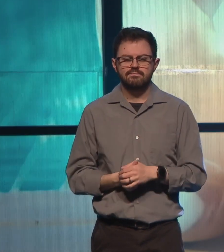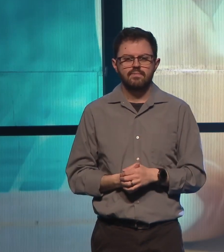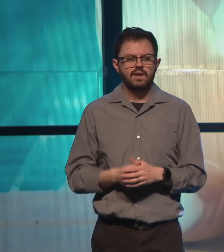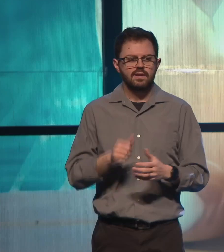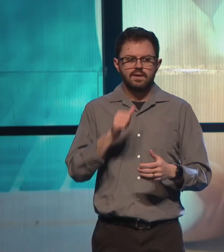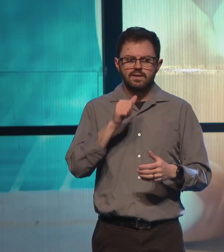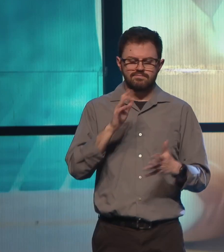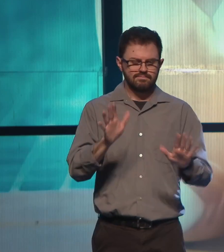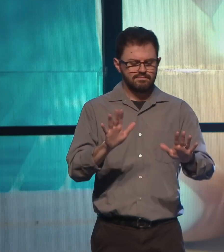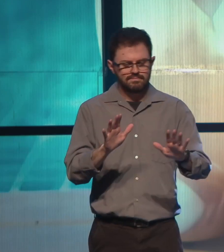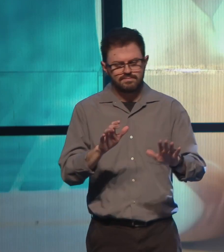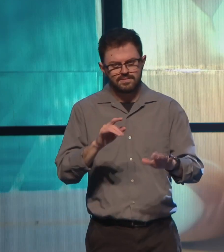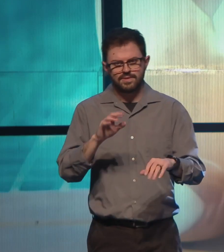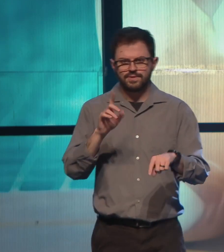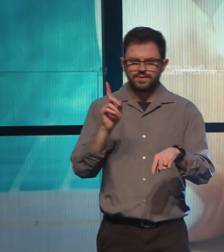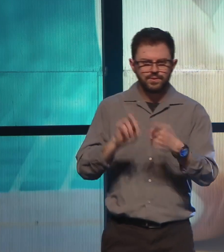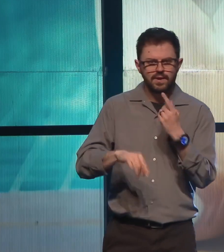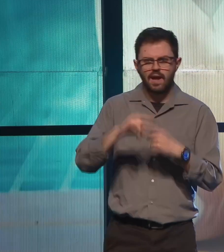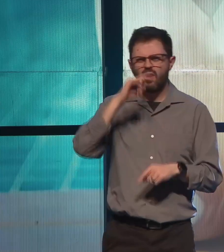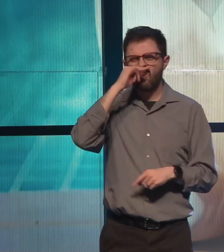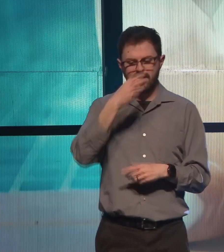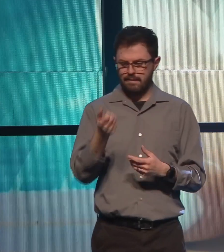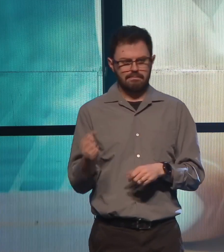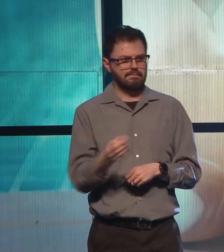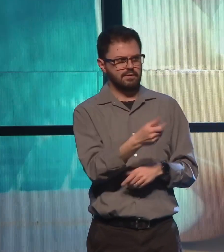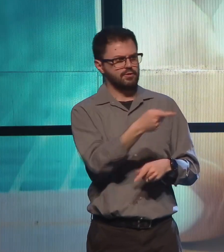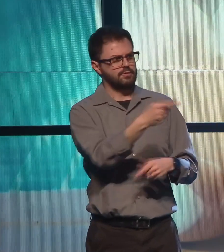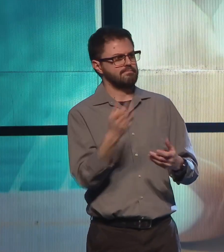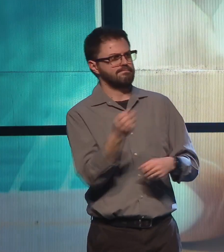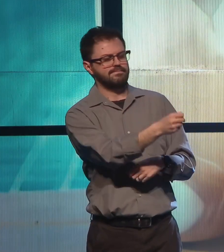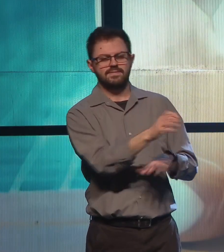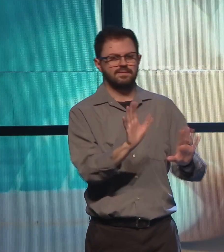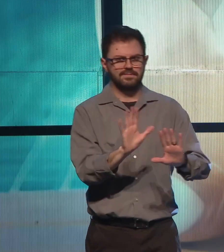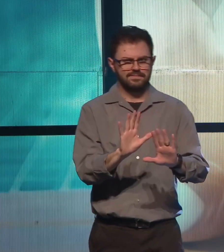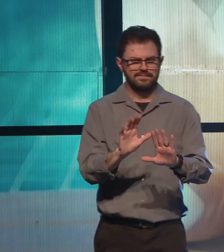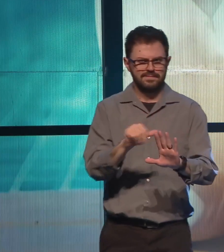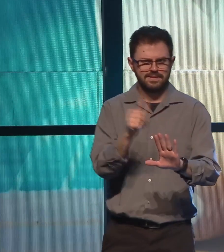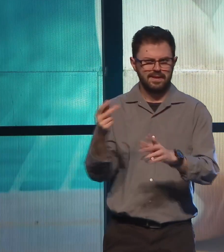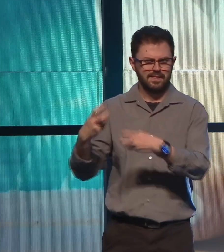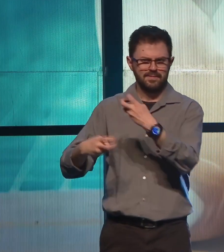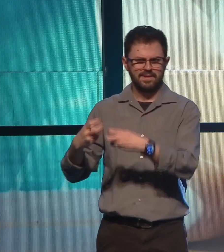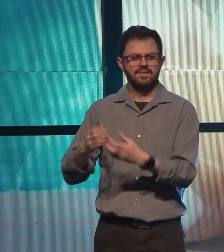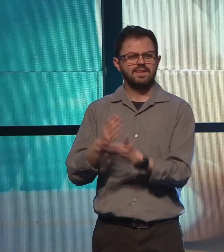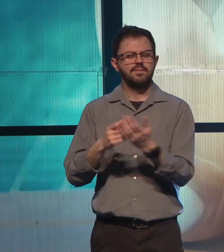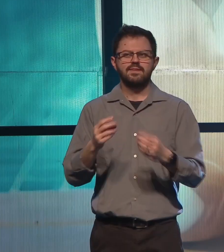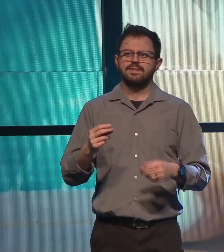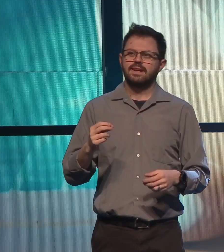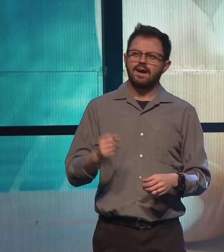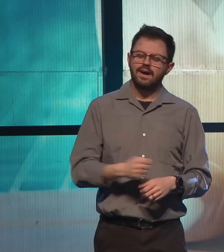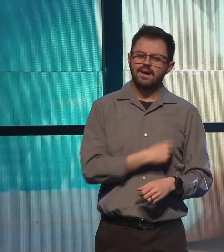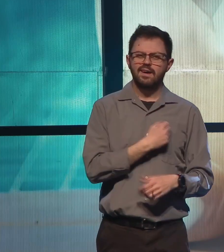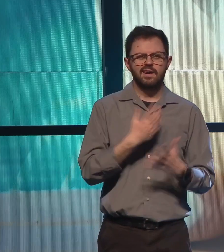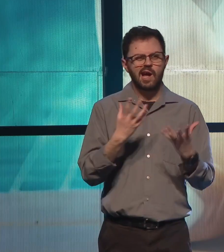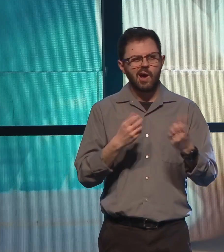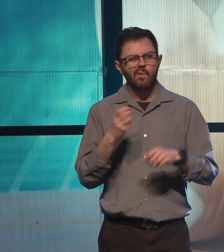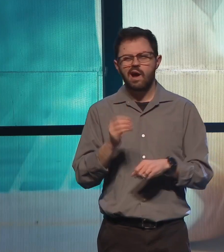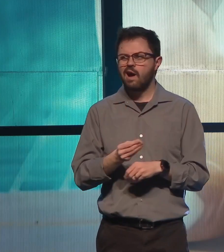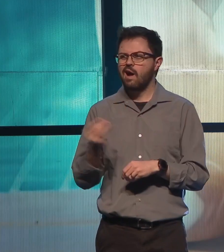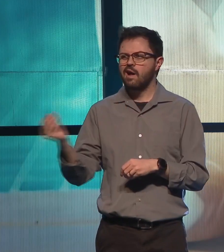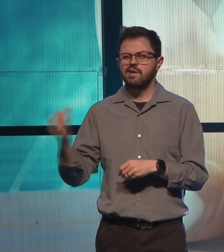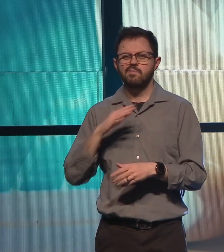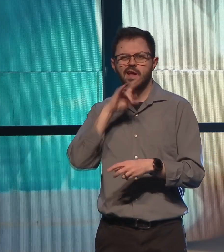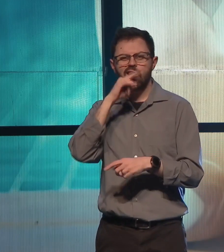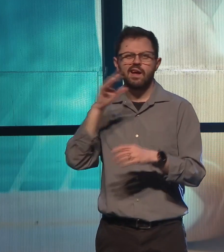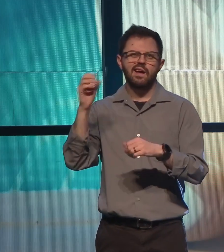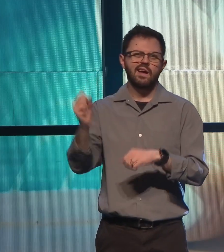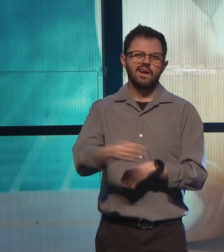not talking about your kids, okay? That's a totally different issue. Some of you are like, oh man, I was going to grow a spirit of